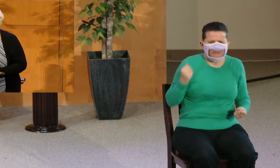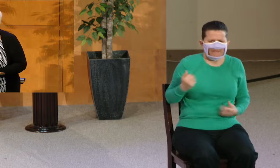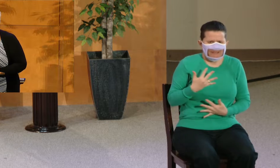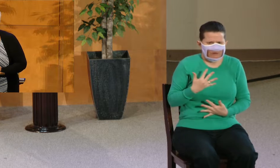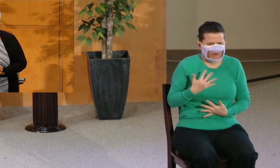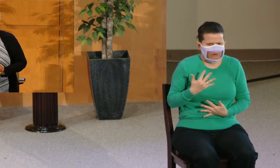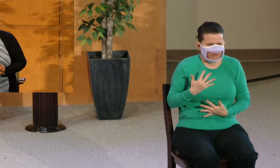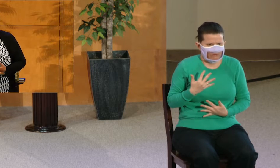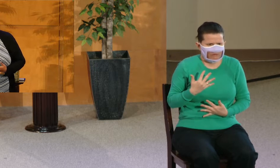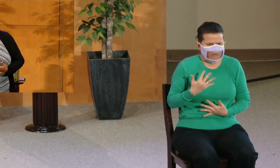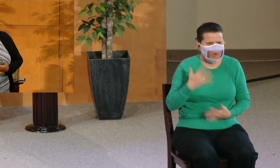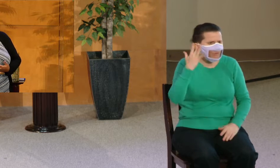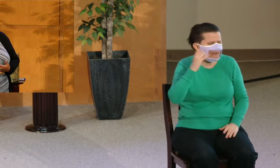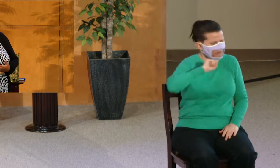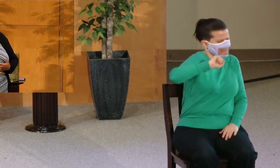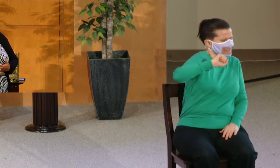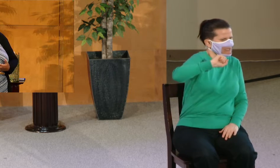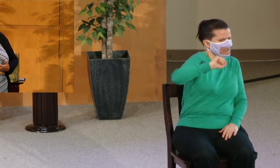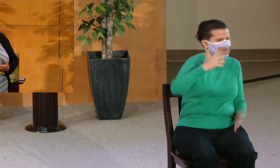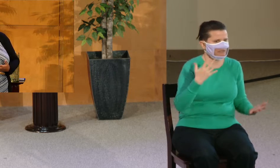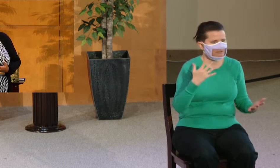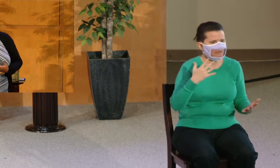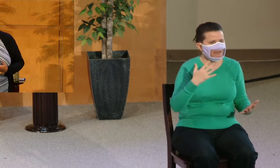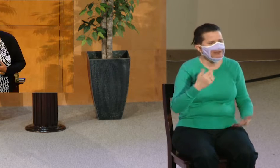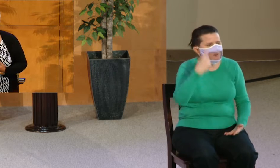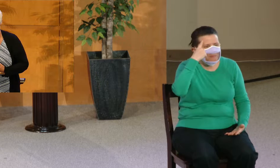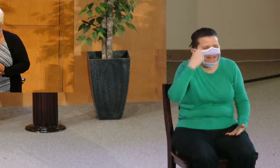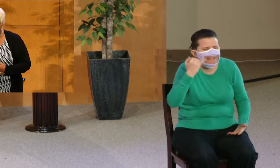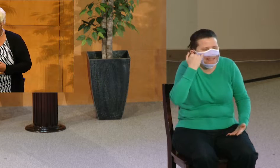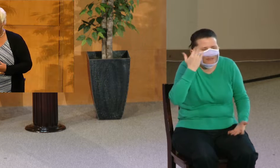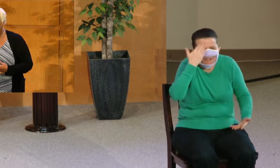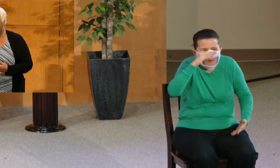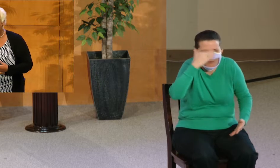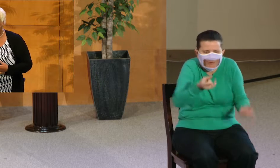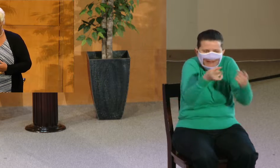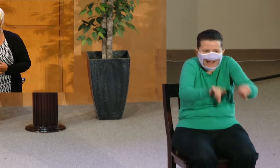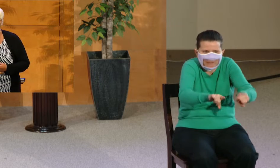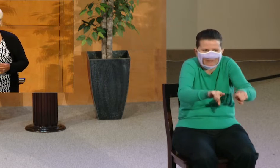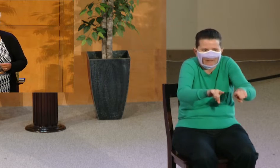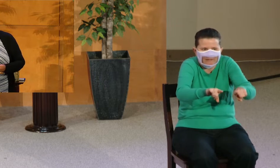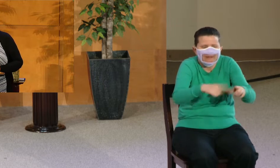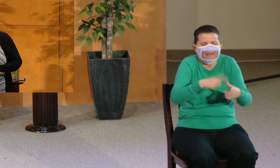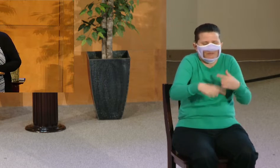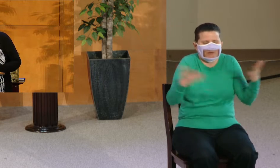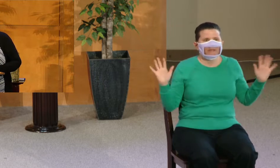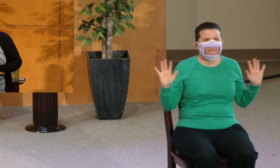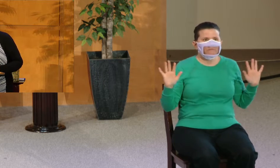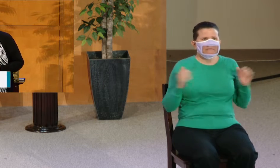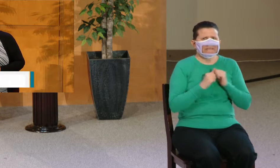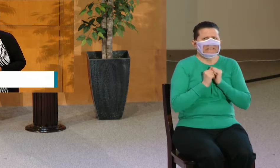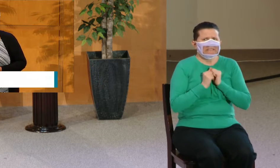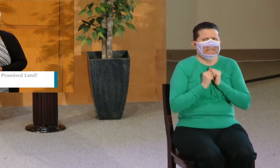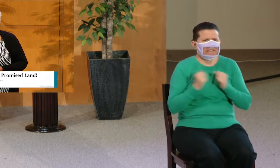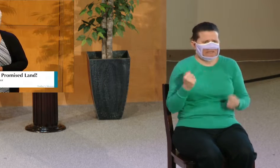unknown. Humans enjoy that false sense of security and certainty and understanding how the world